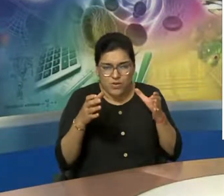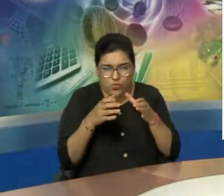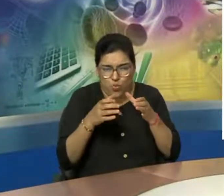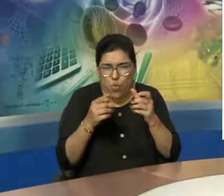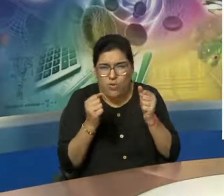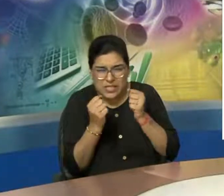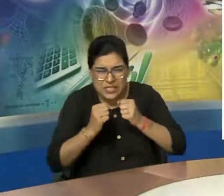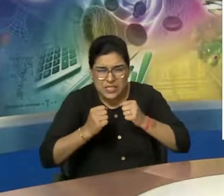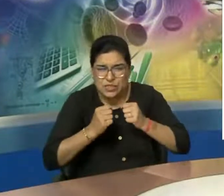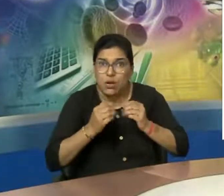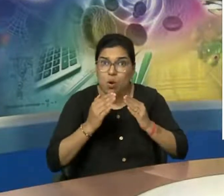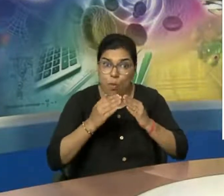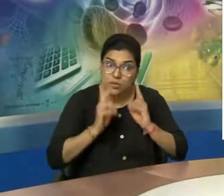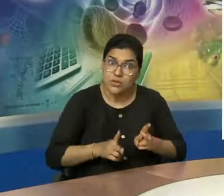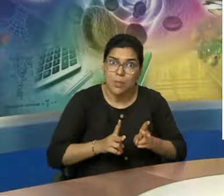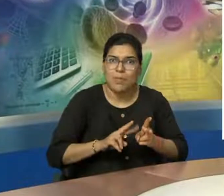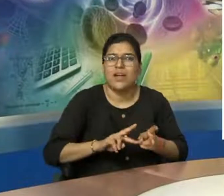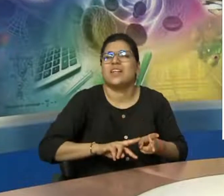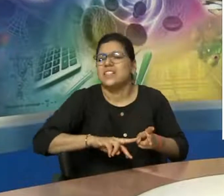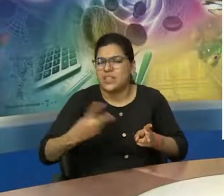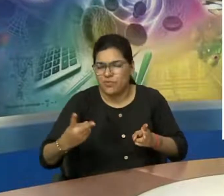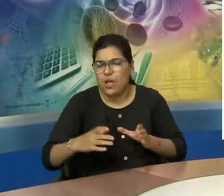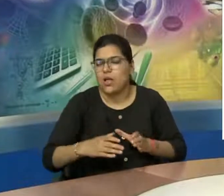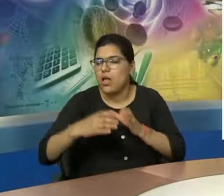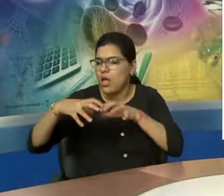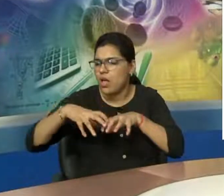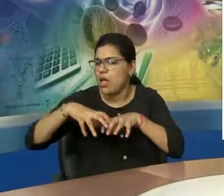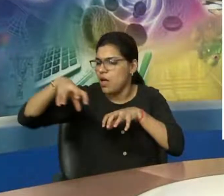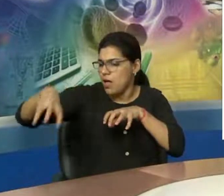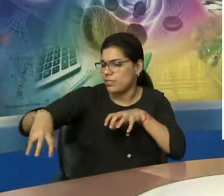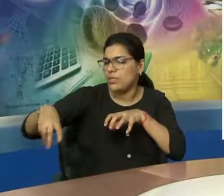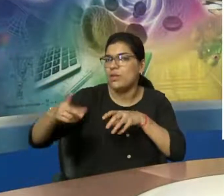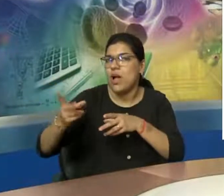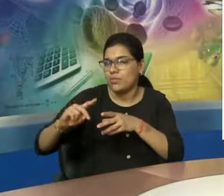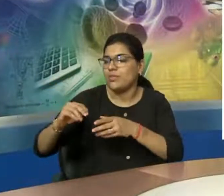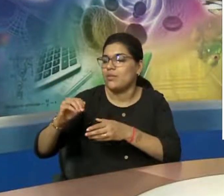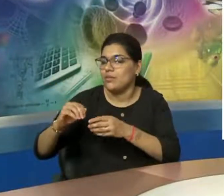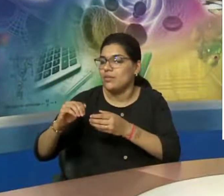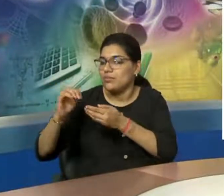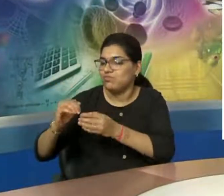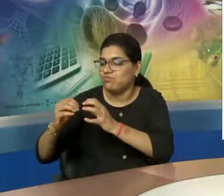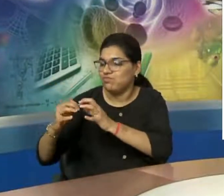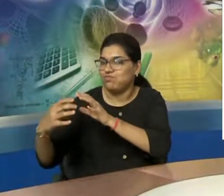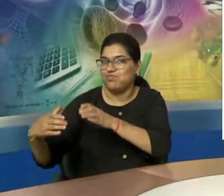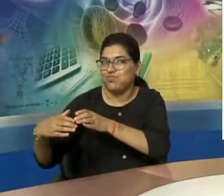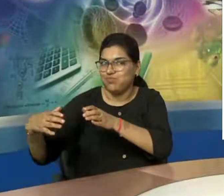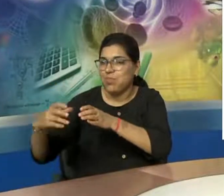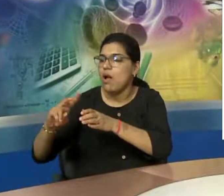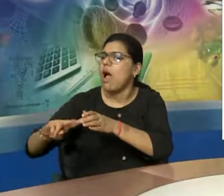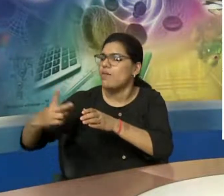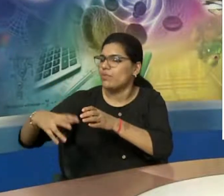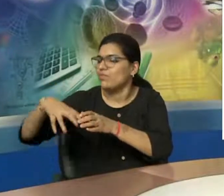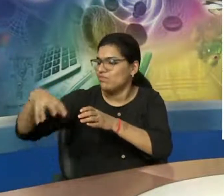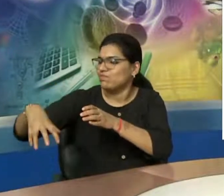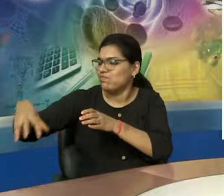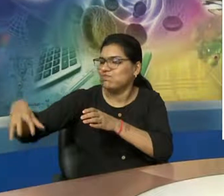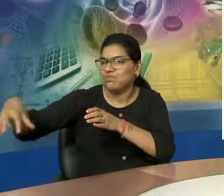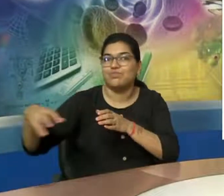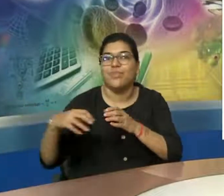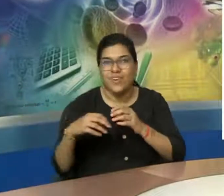the four structural components are there. The first is space, the second is